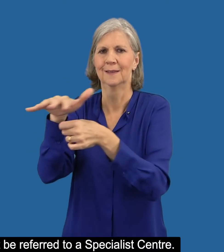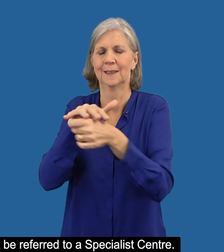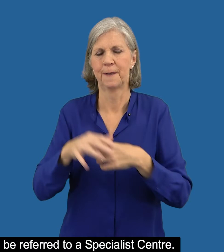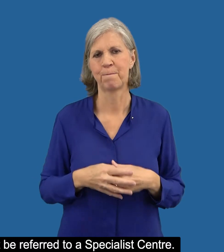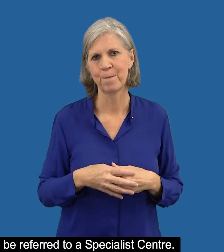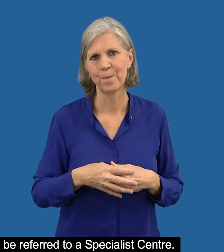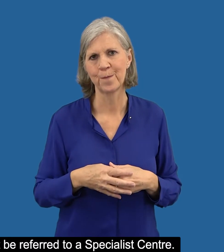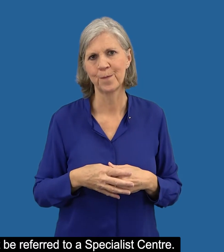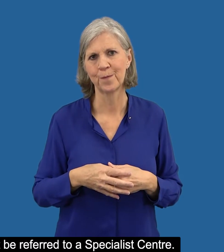centre.